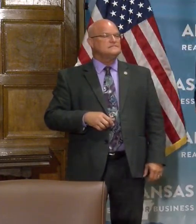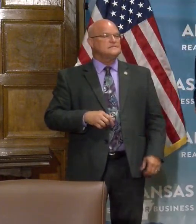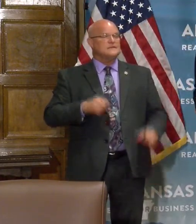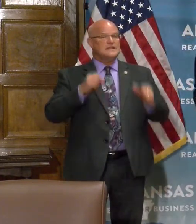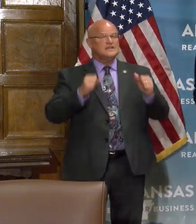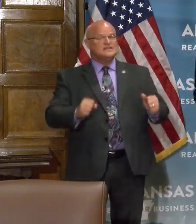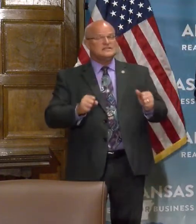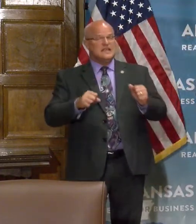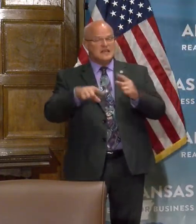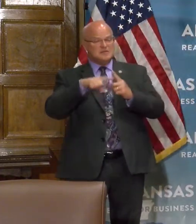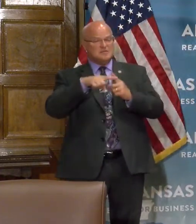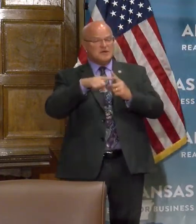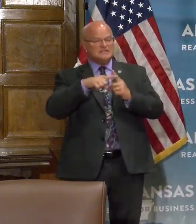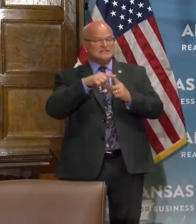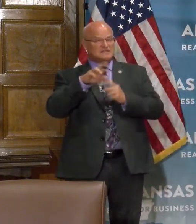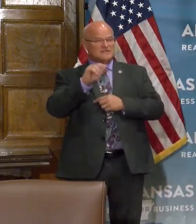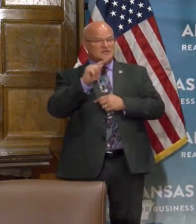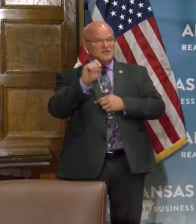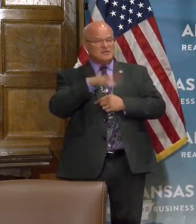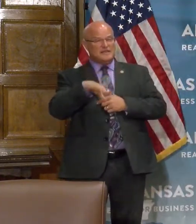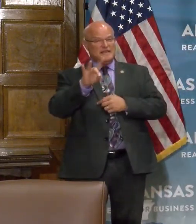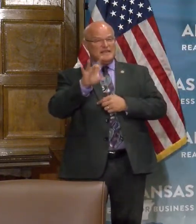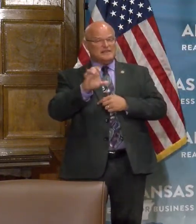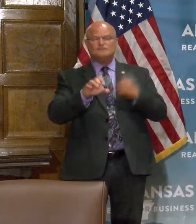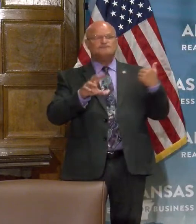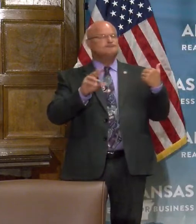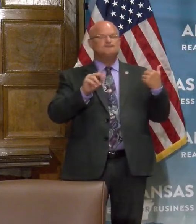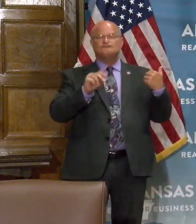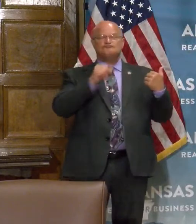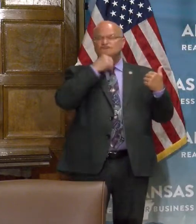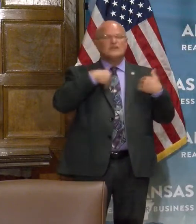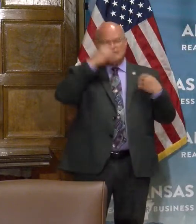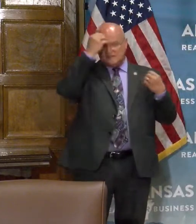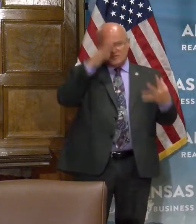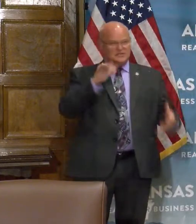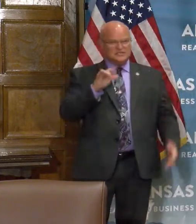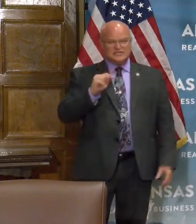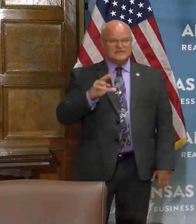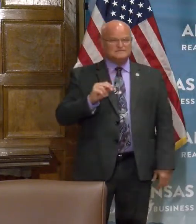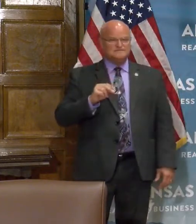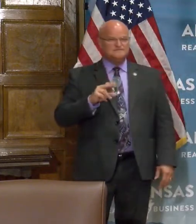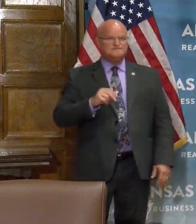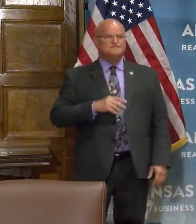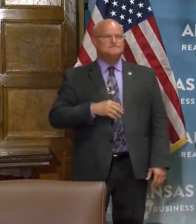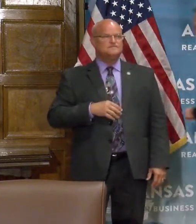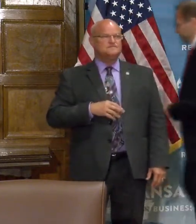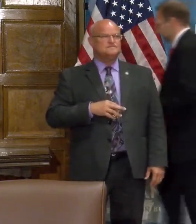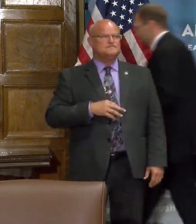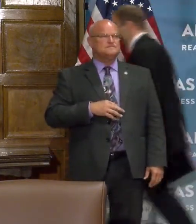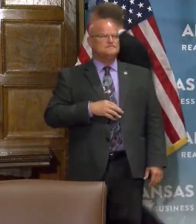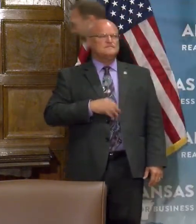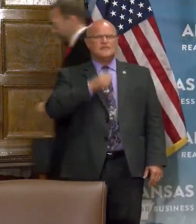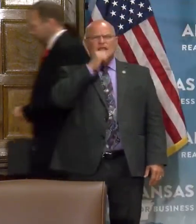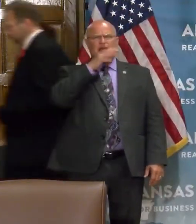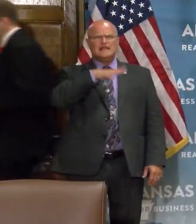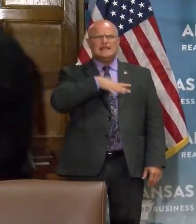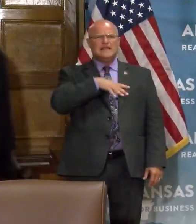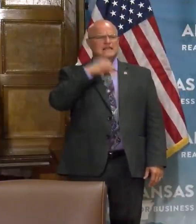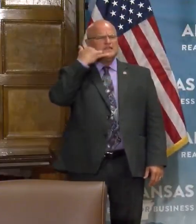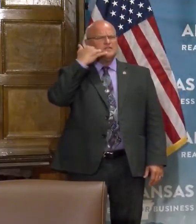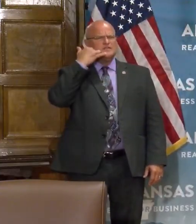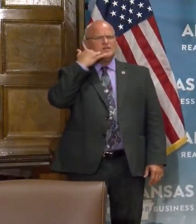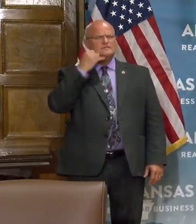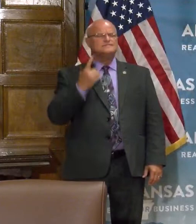rate of the 800 yet, Doctor? No, don't have that information yet. And a lady